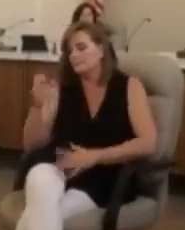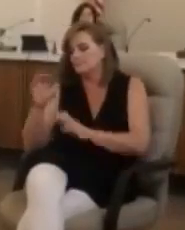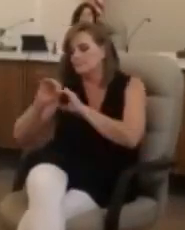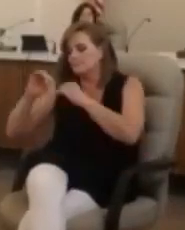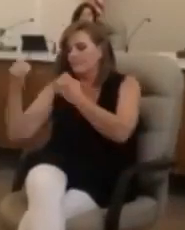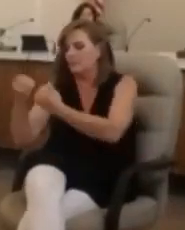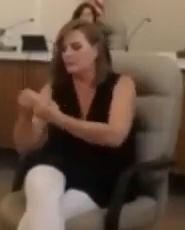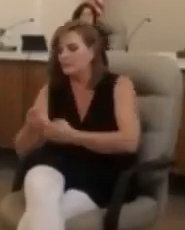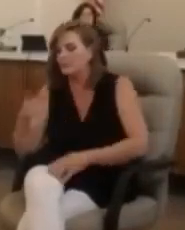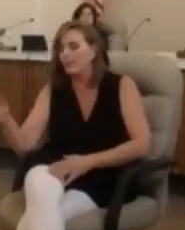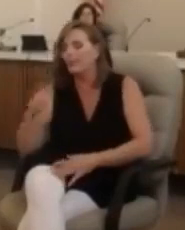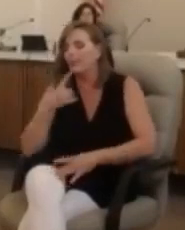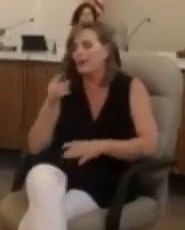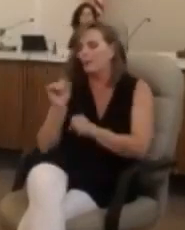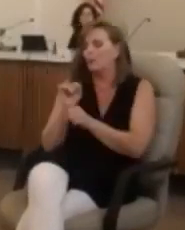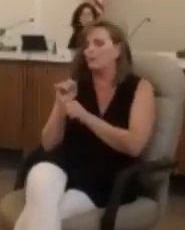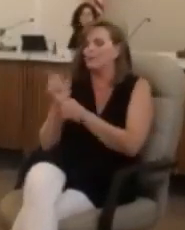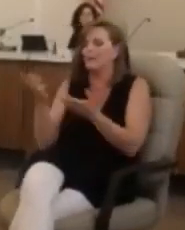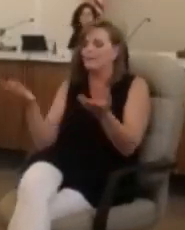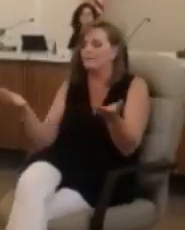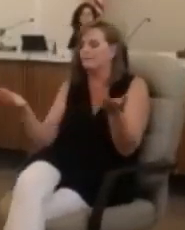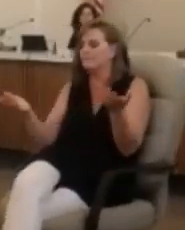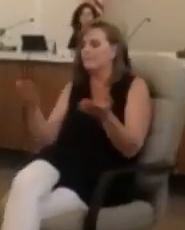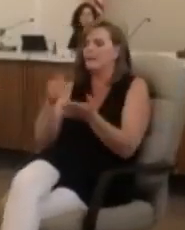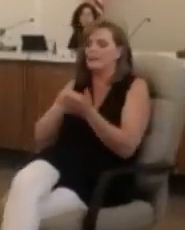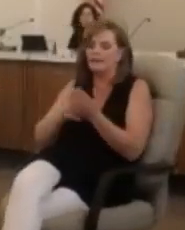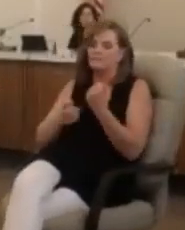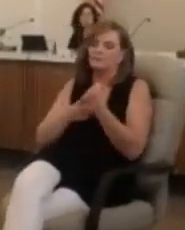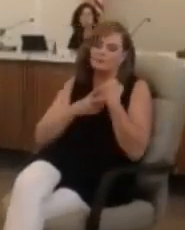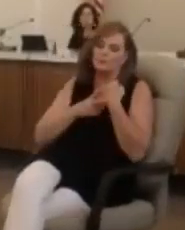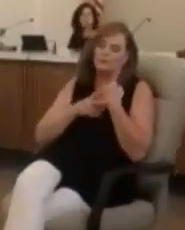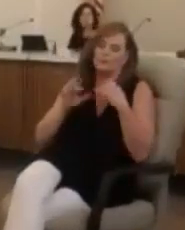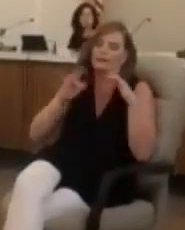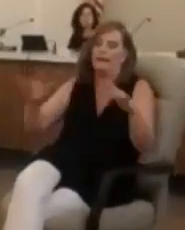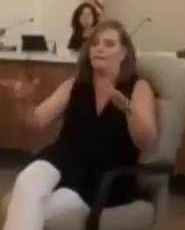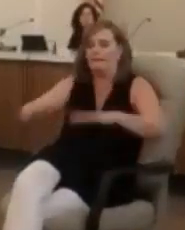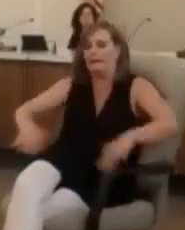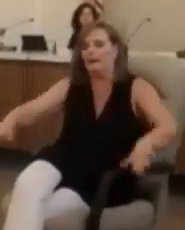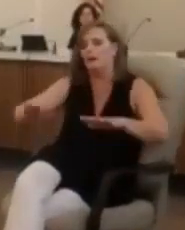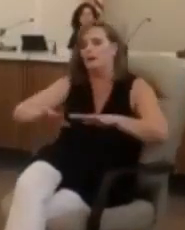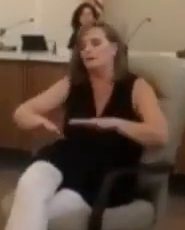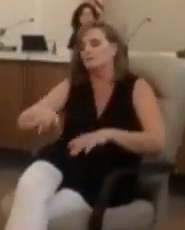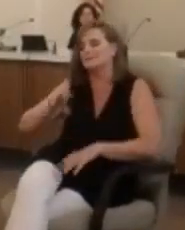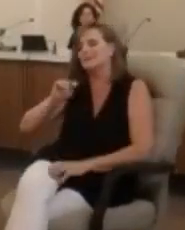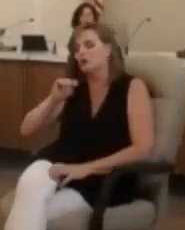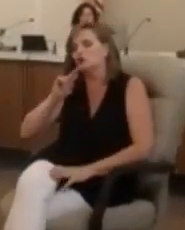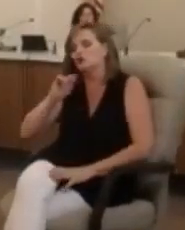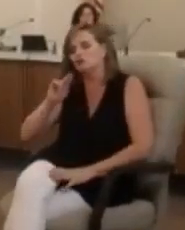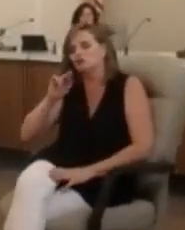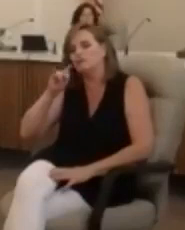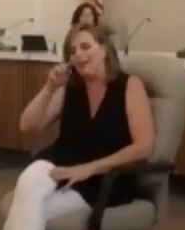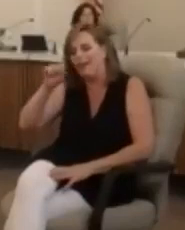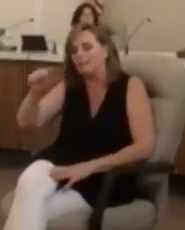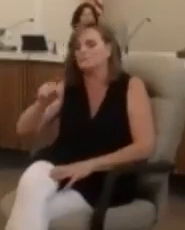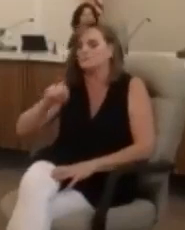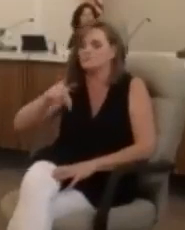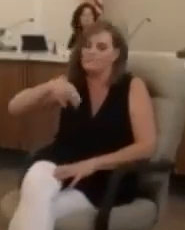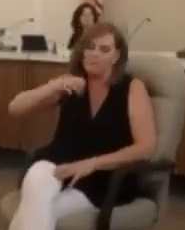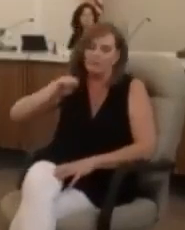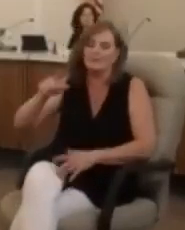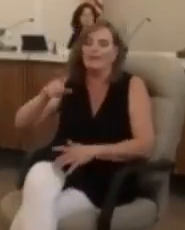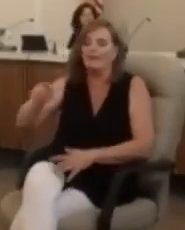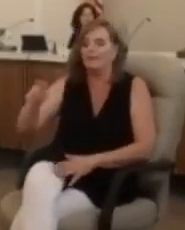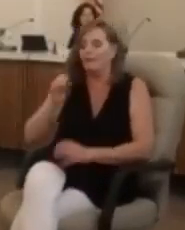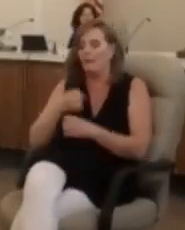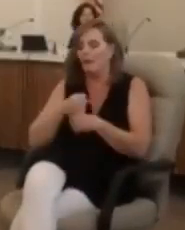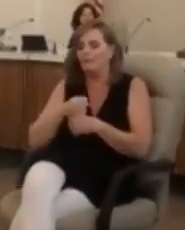They work on, again, preserving open spaces and trails and parks. They're the ones who helped create Lookup Park.